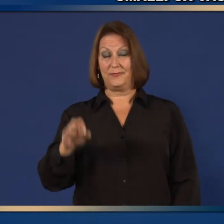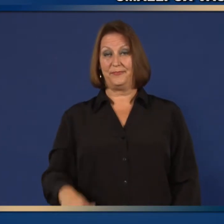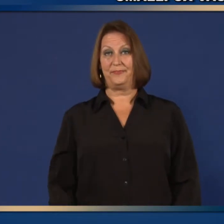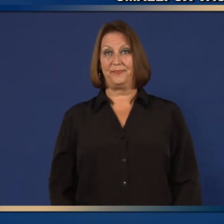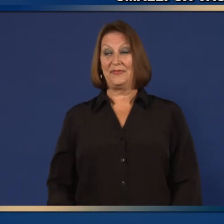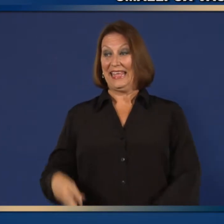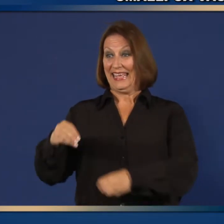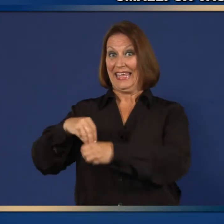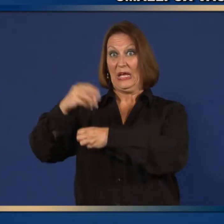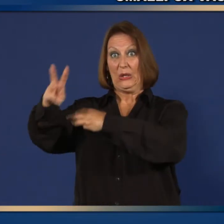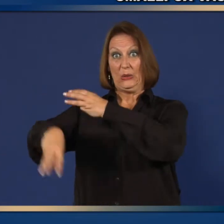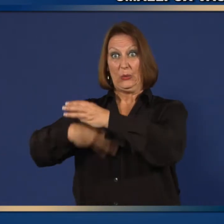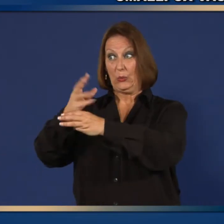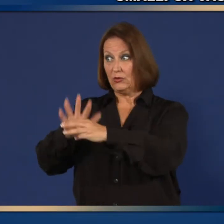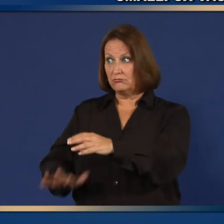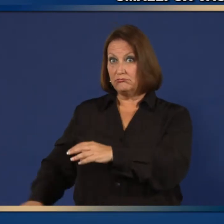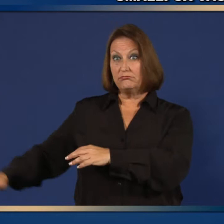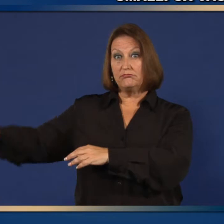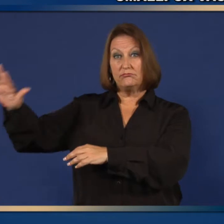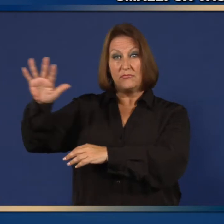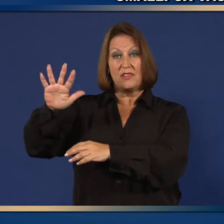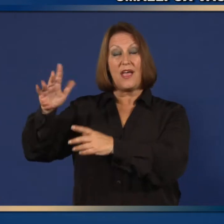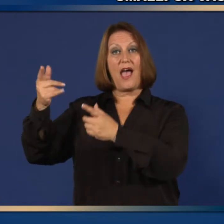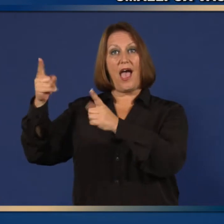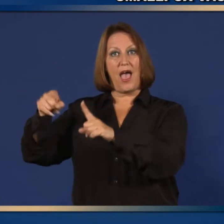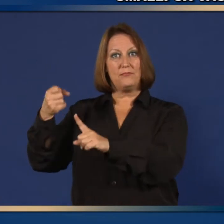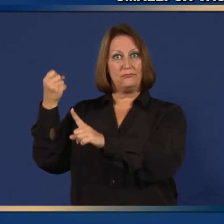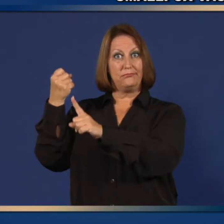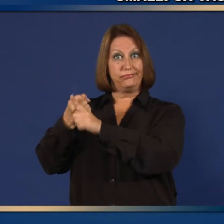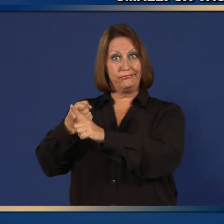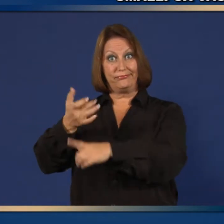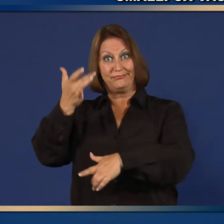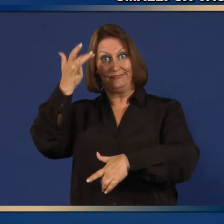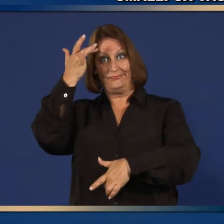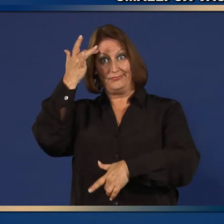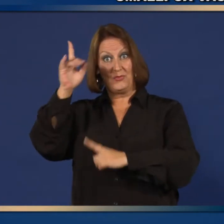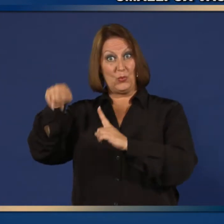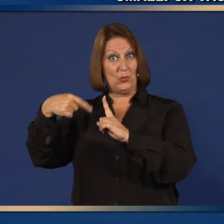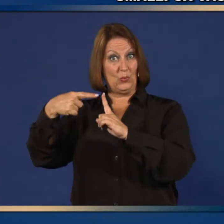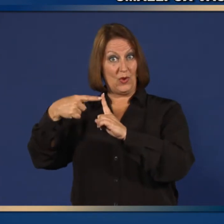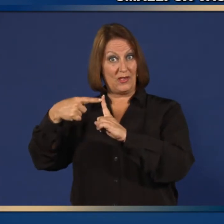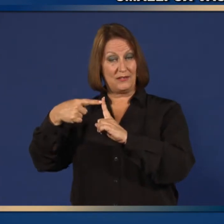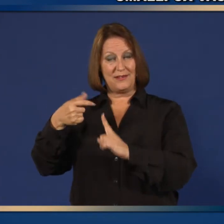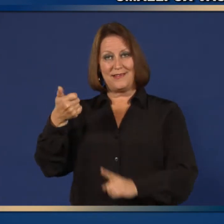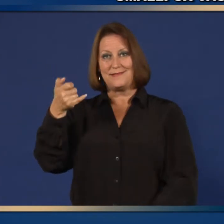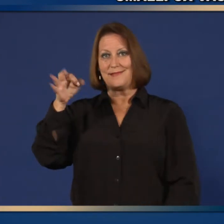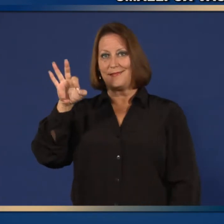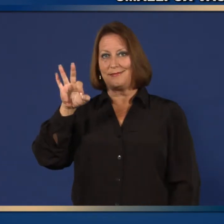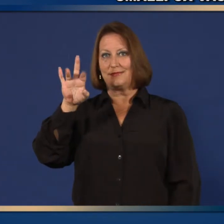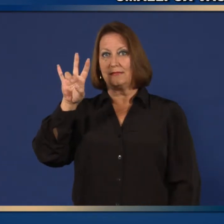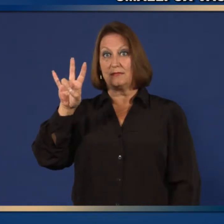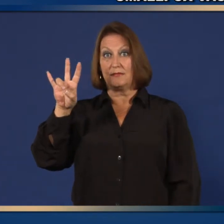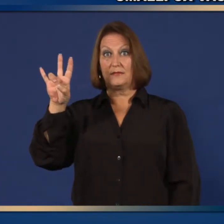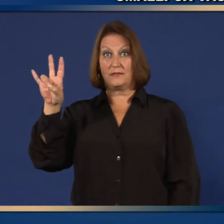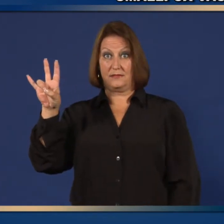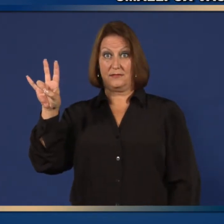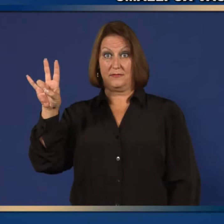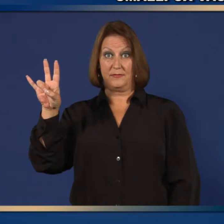The world's last case of naturally occurring smallpox was in